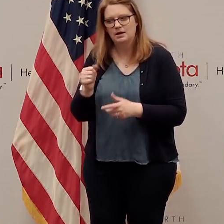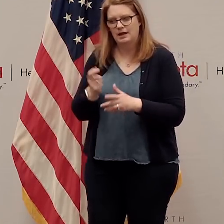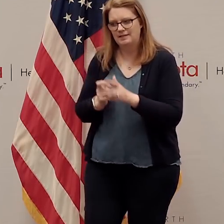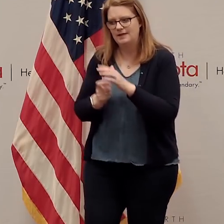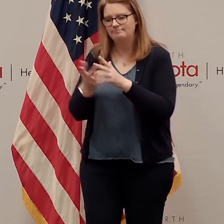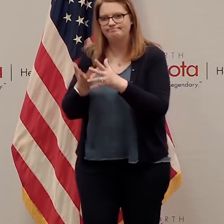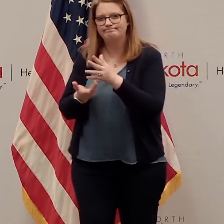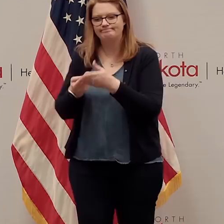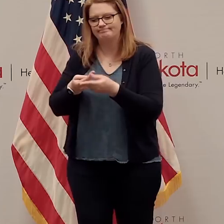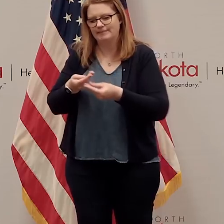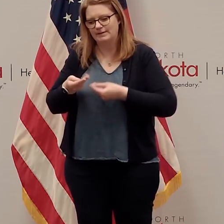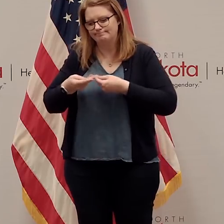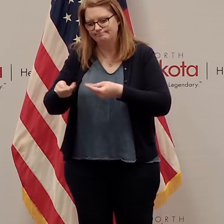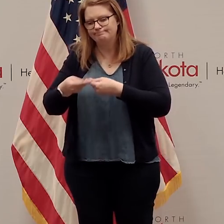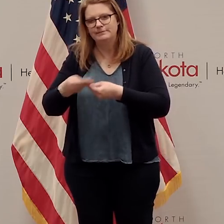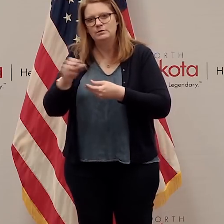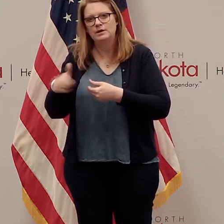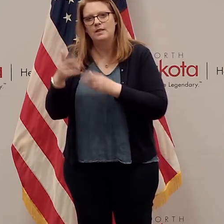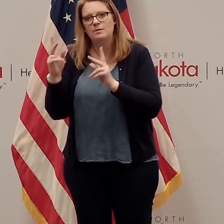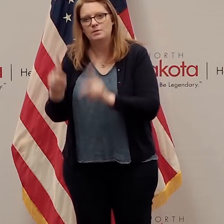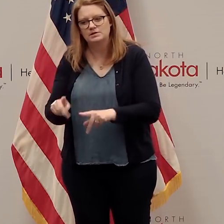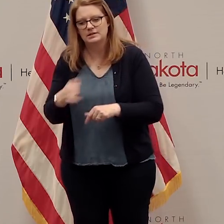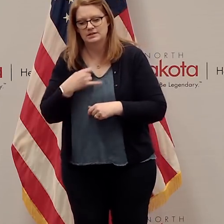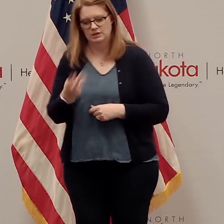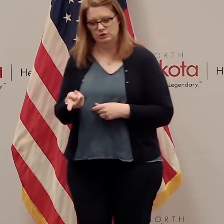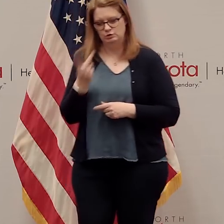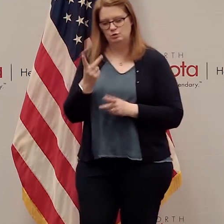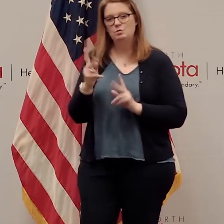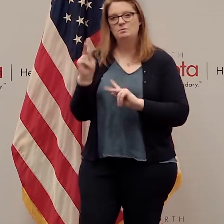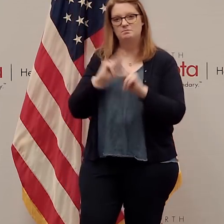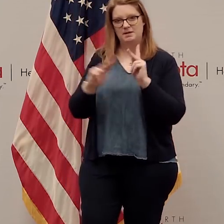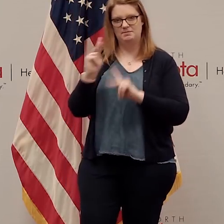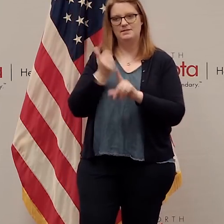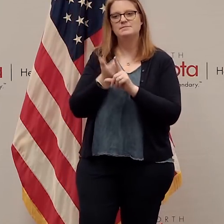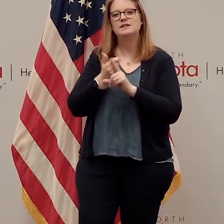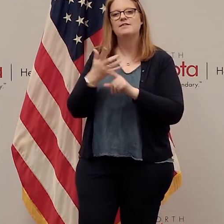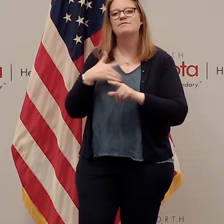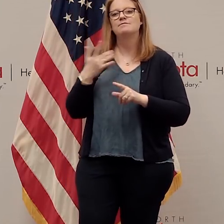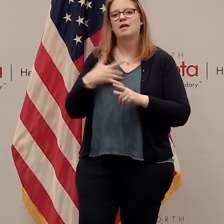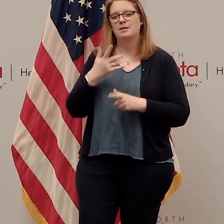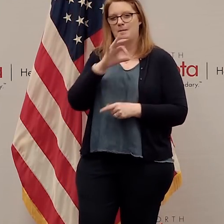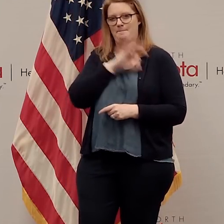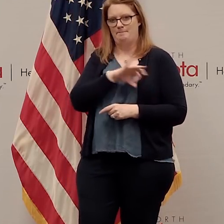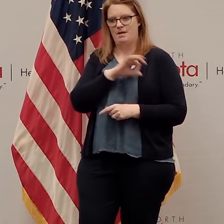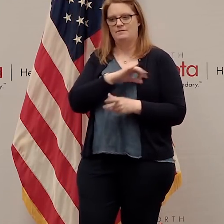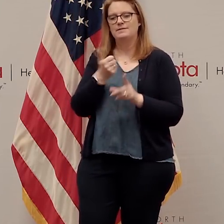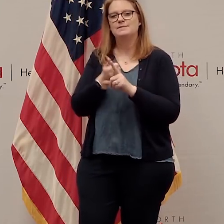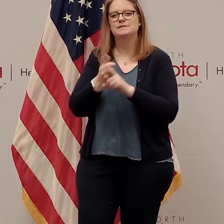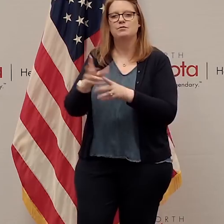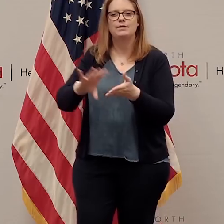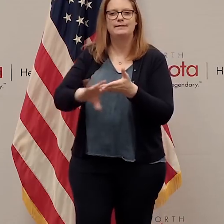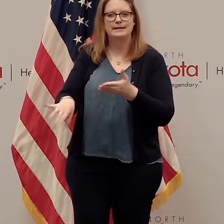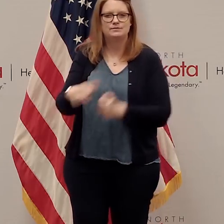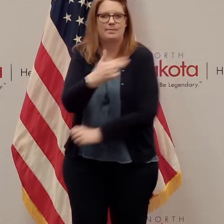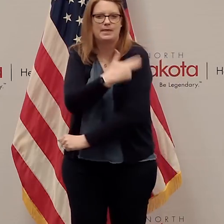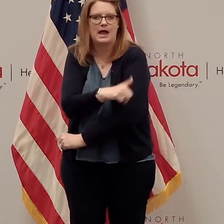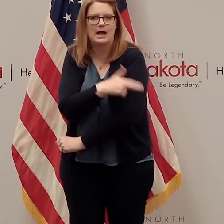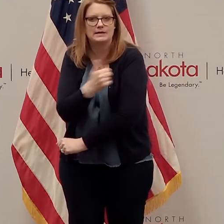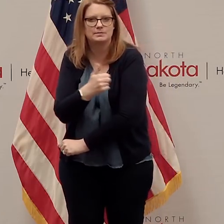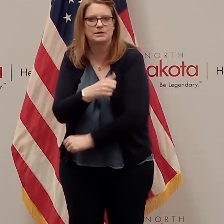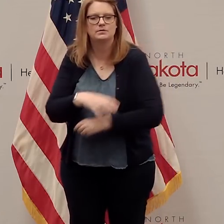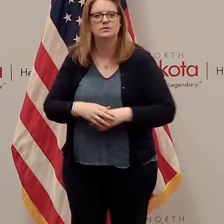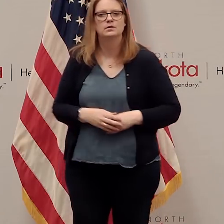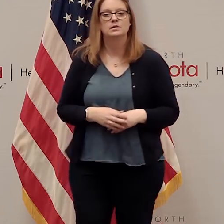receiving convalescent plasma treatment and seeing immense benefit from this. With this treatment,